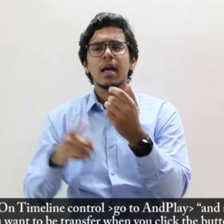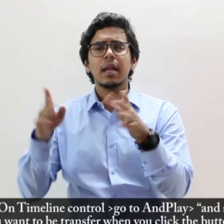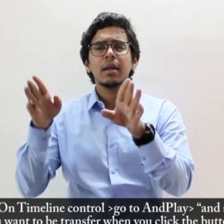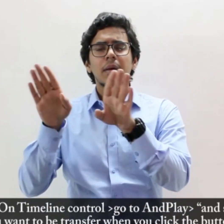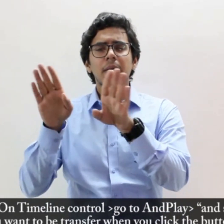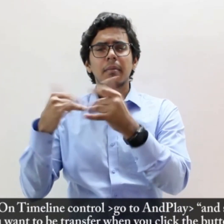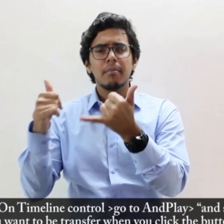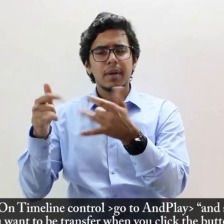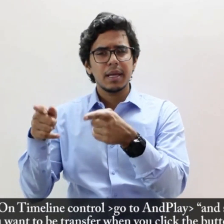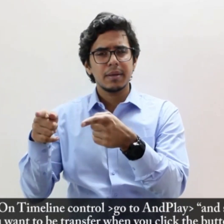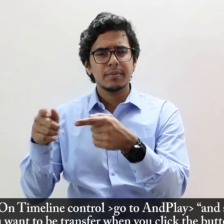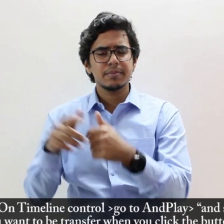where you want to be